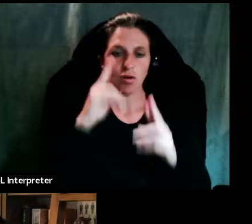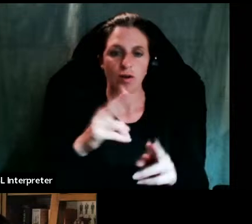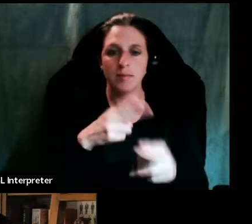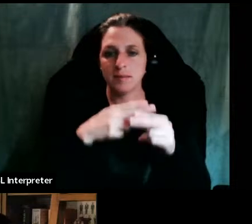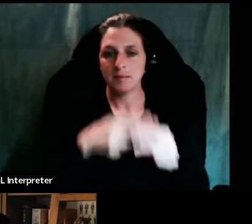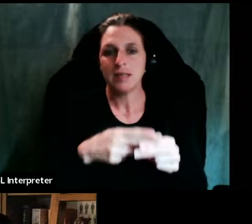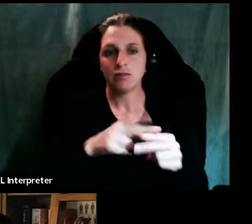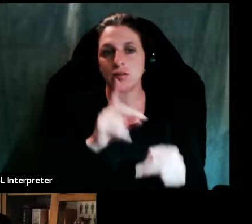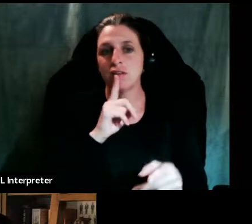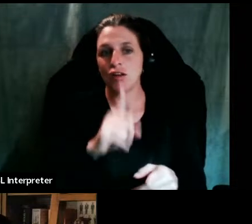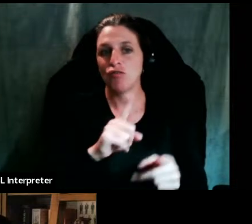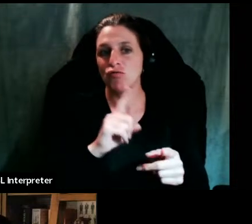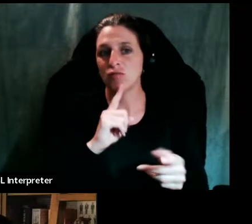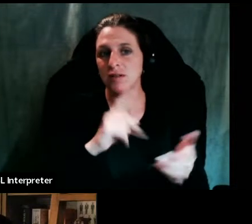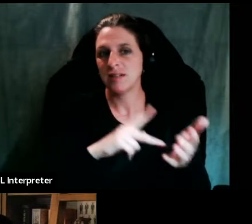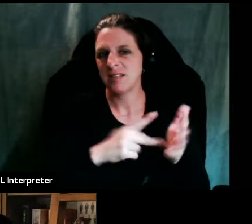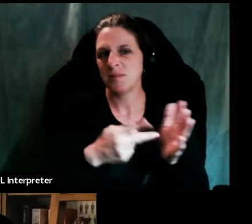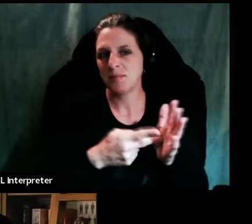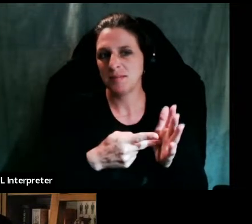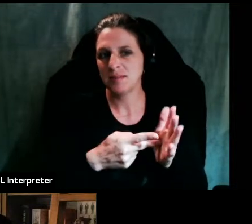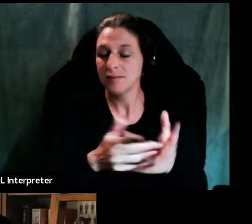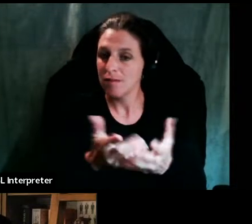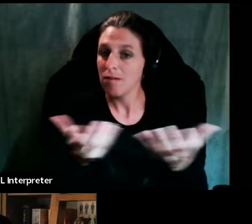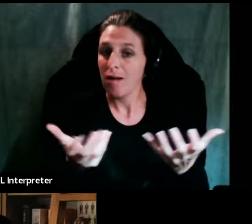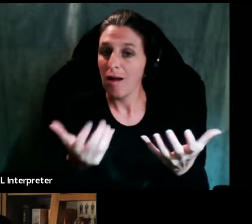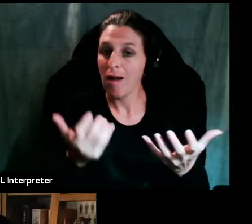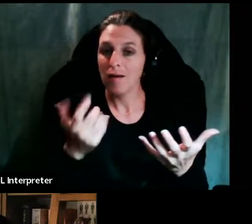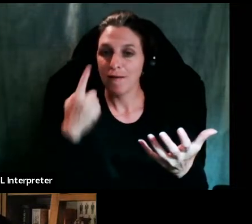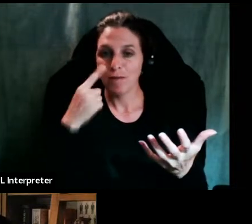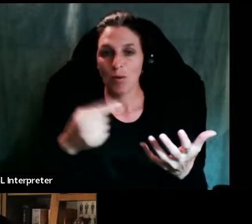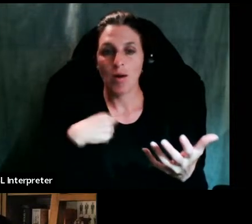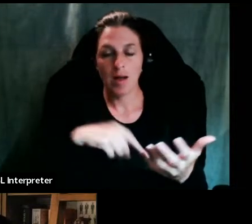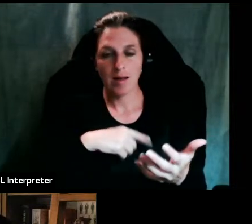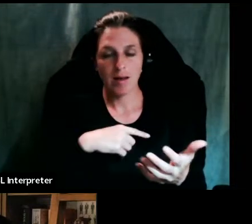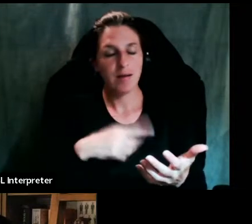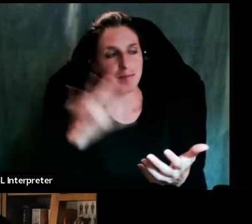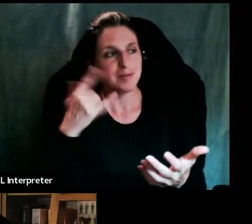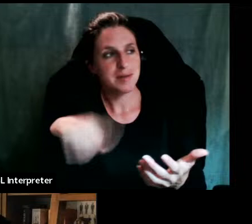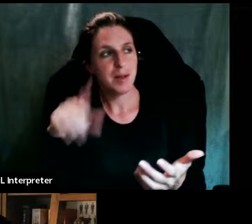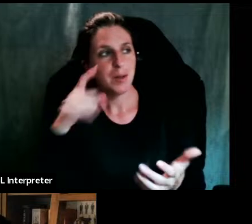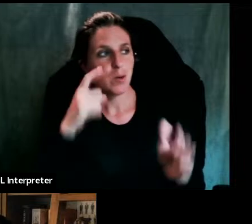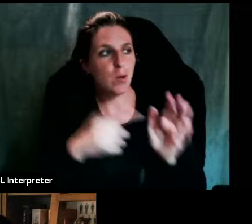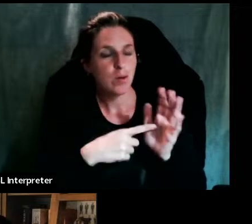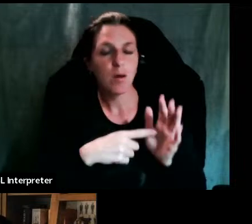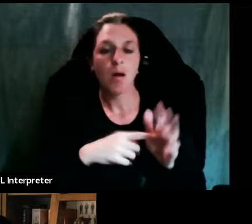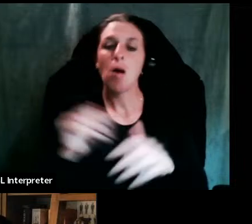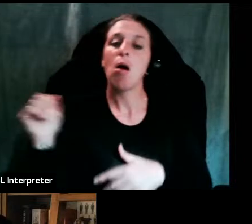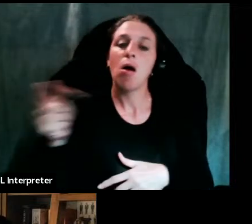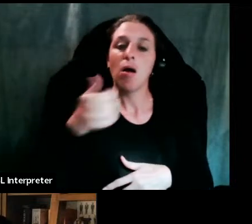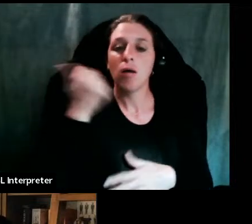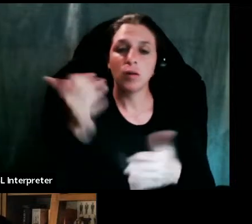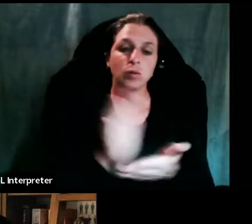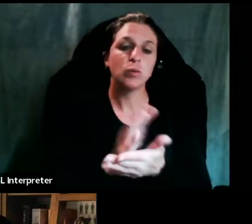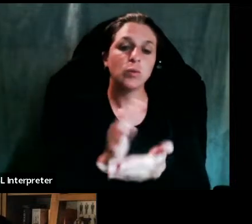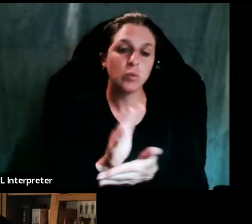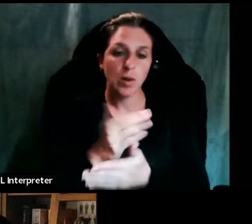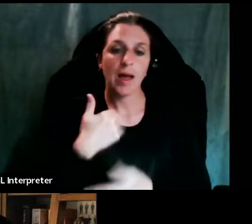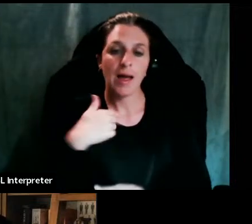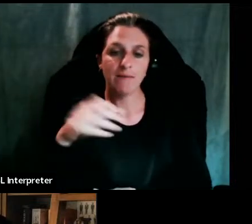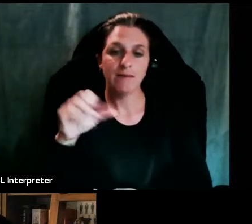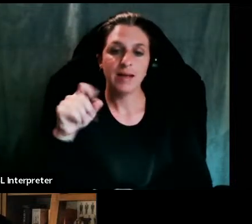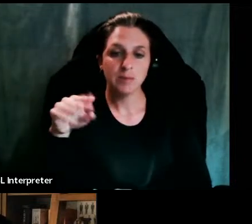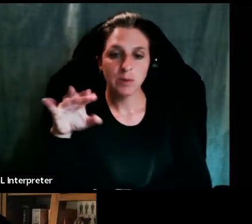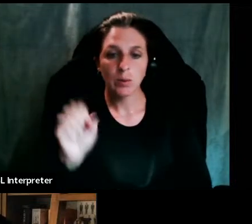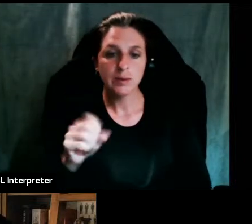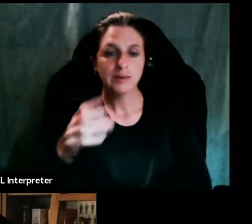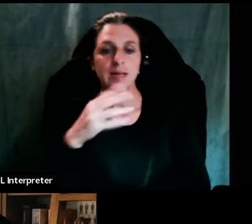lot to us, because they do notice it's like, okay, all the other schools have the SPOEs and other maintenance folks